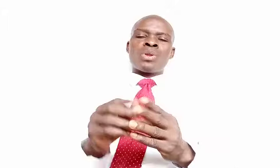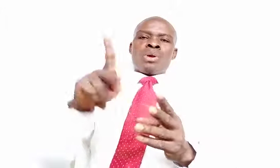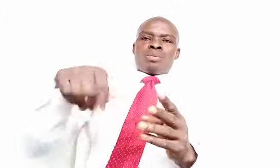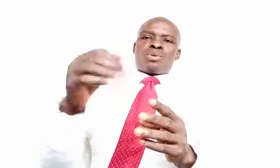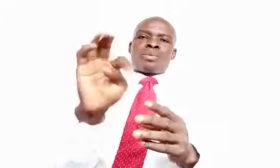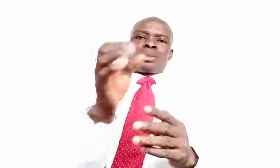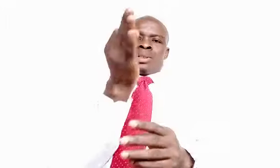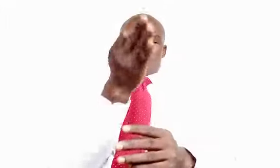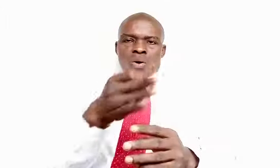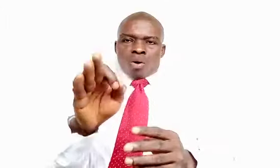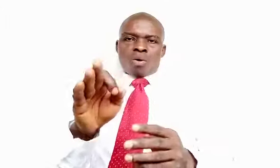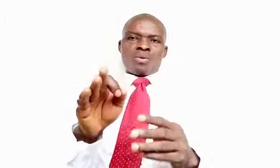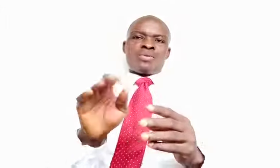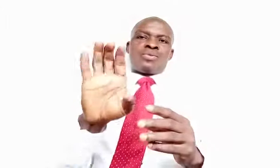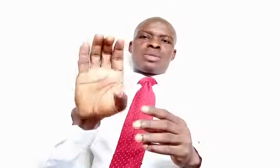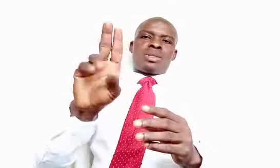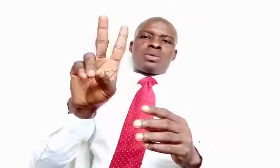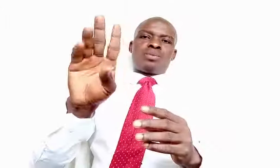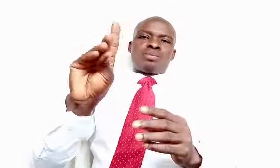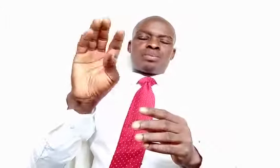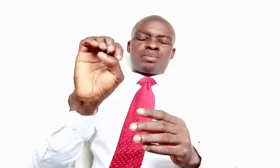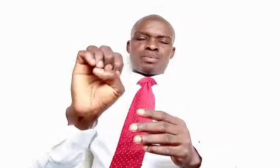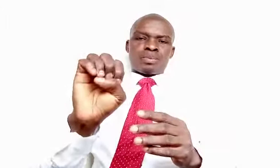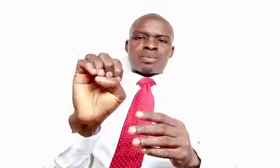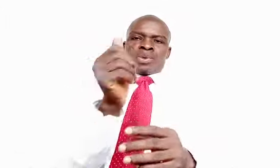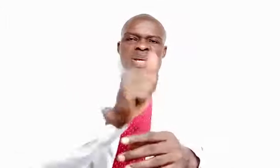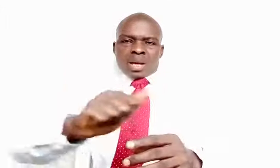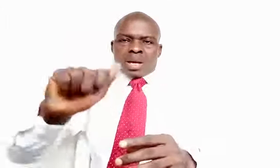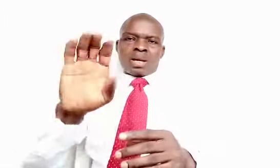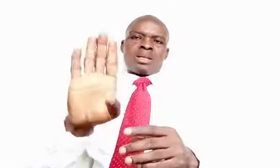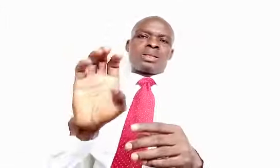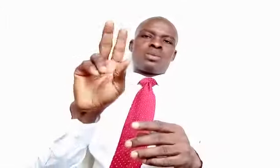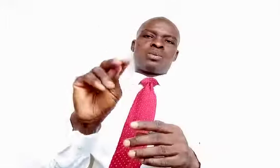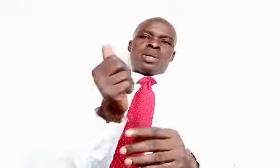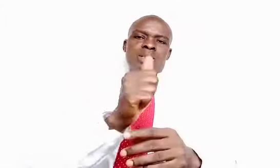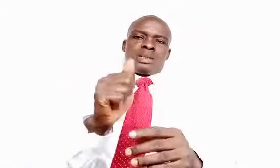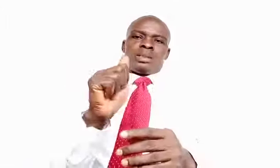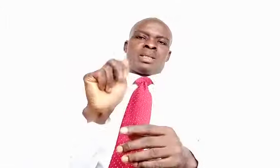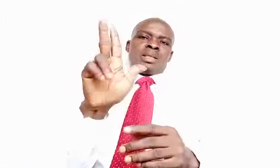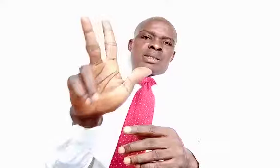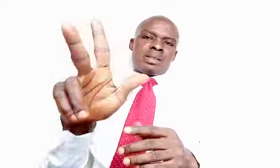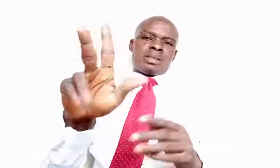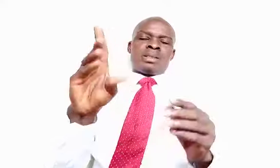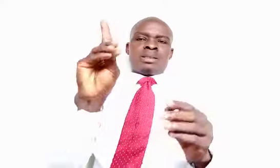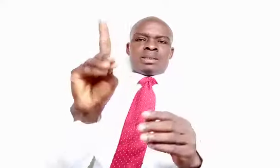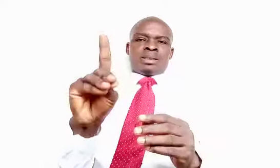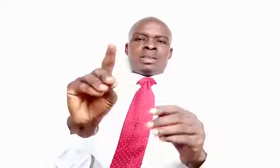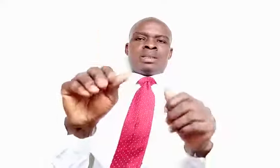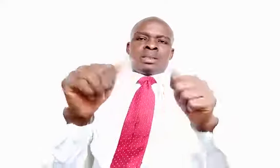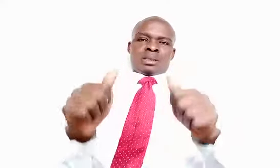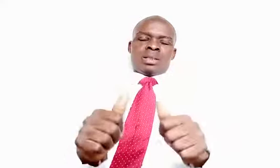Properties of cube. A cube is a three-dimensional object with 6